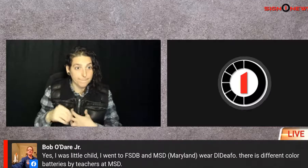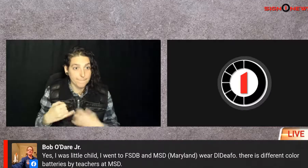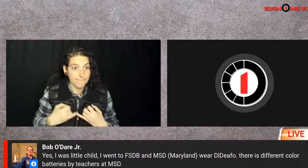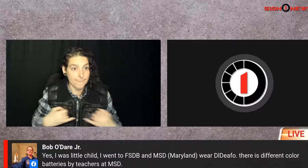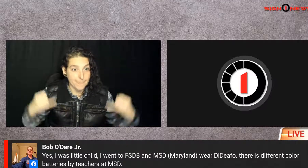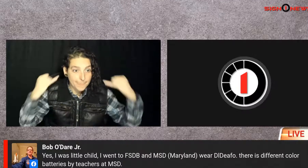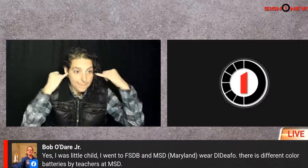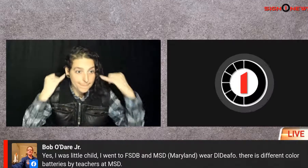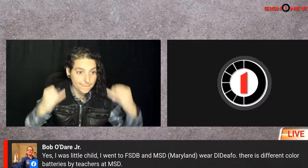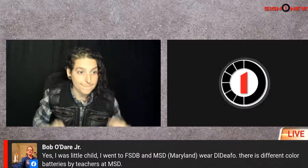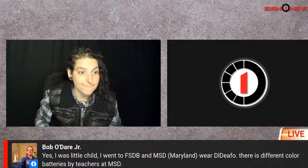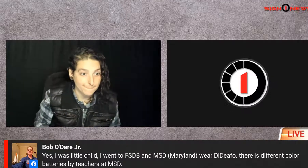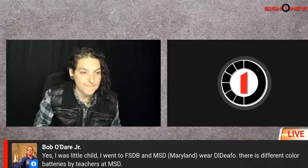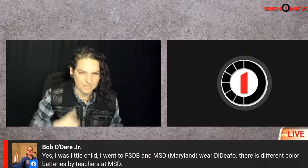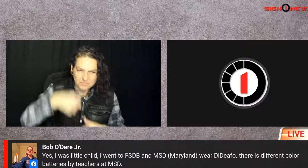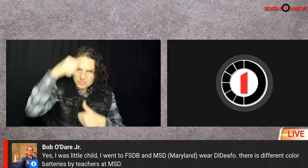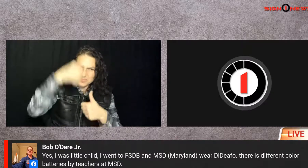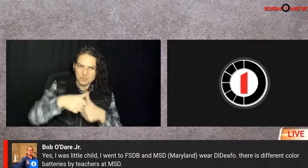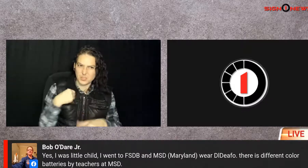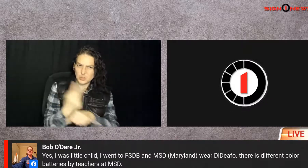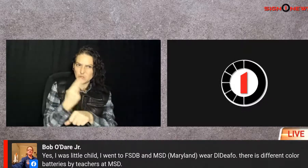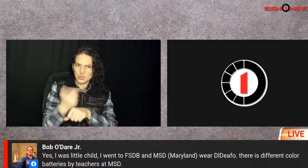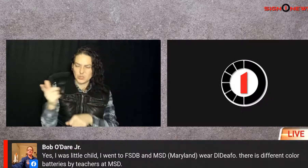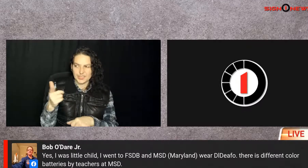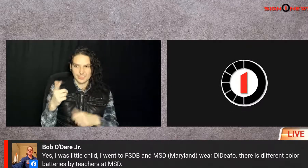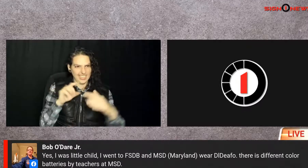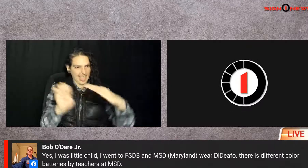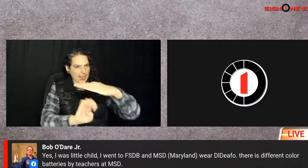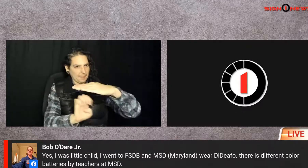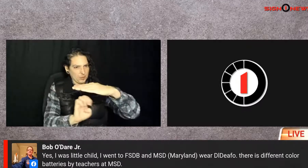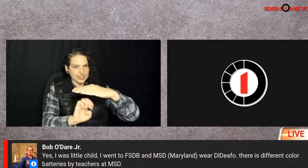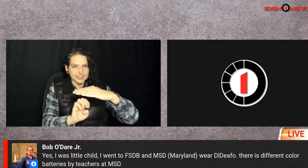Is that what you mean? The FM box had different colors, Bob?